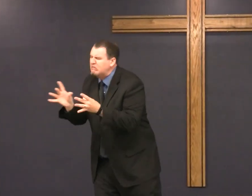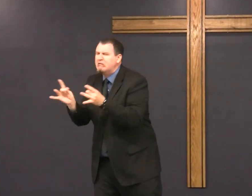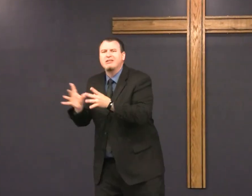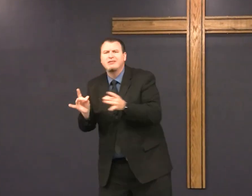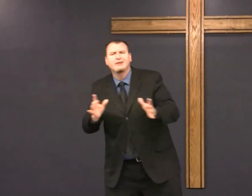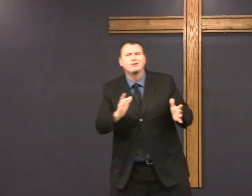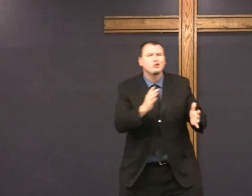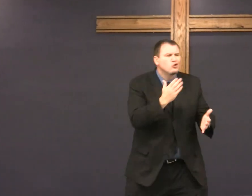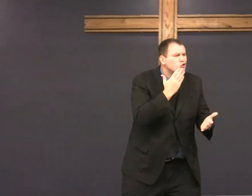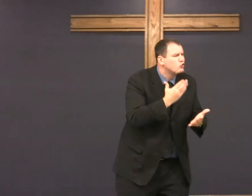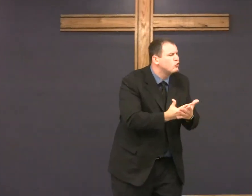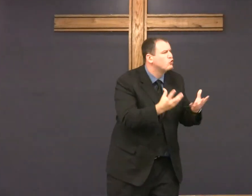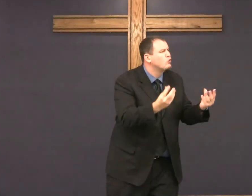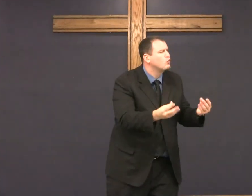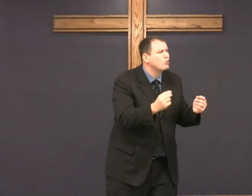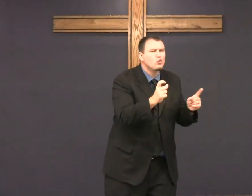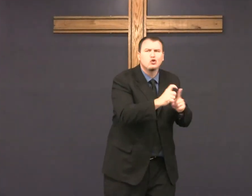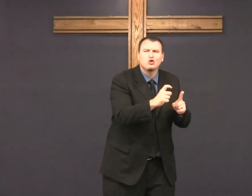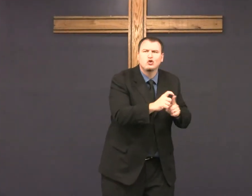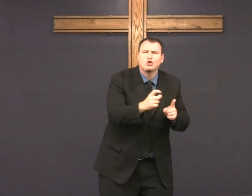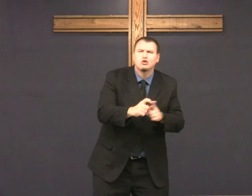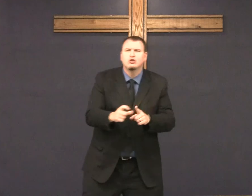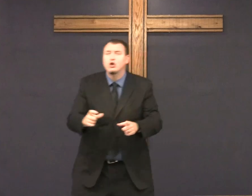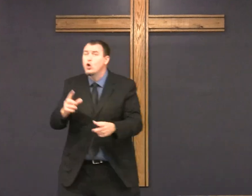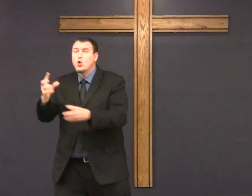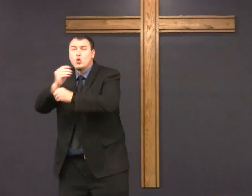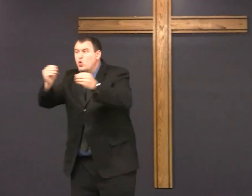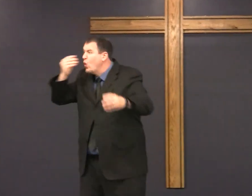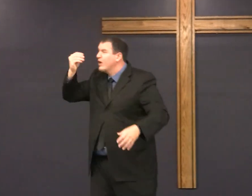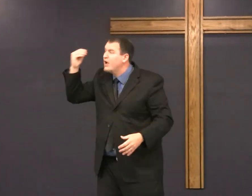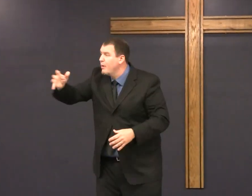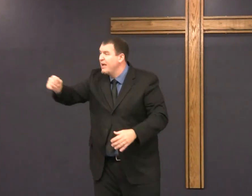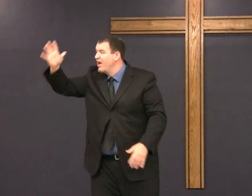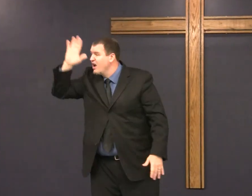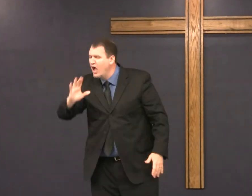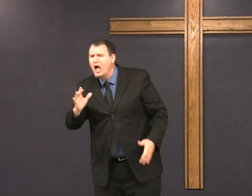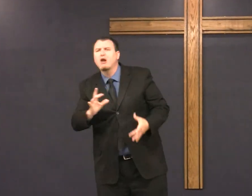evil speaking, good works. Good work, I'm sorry.